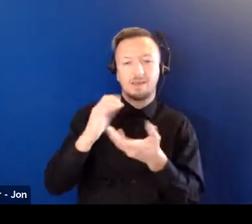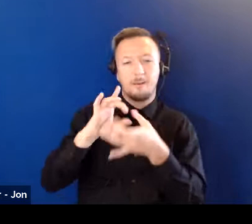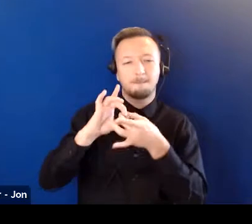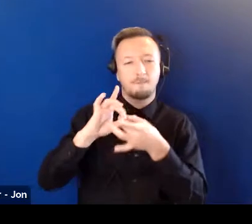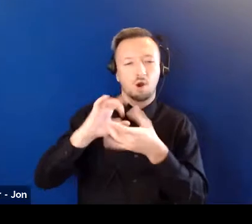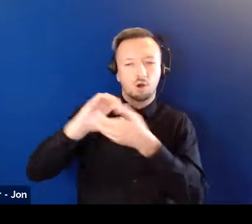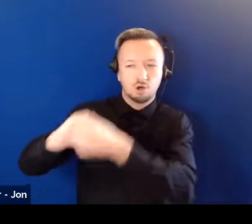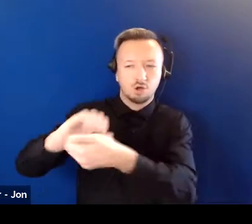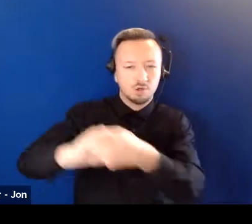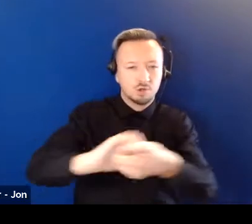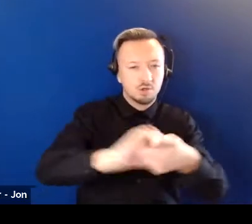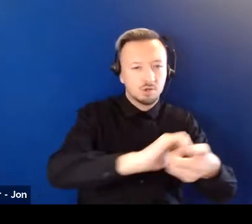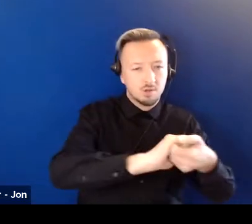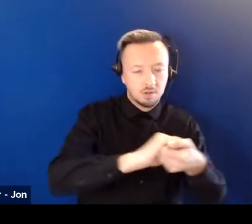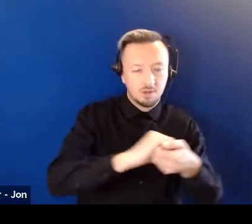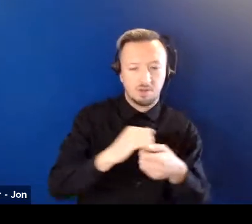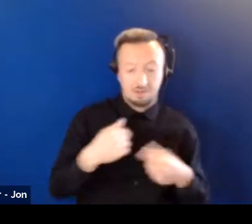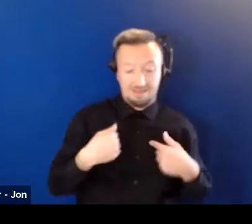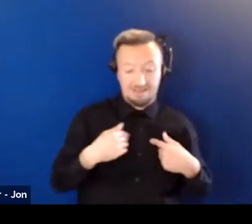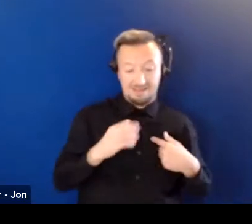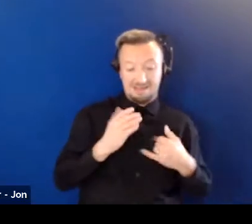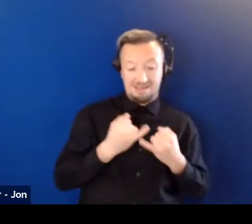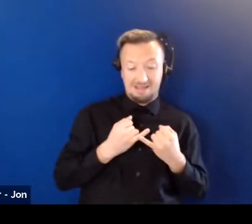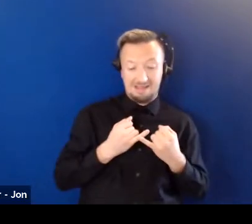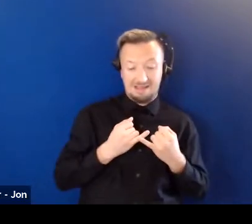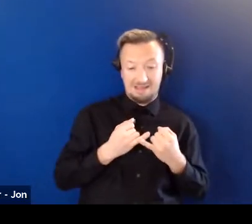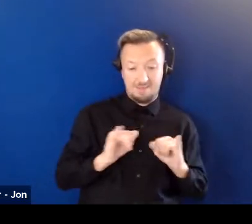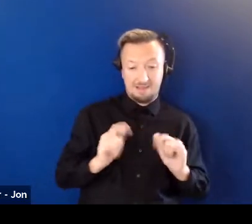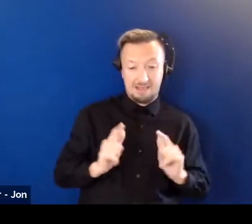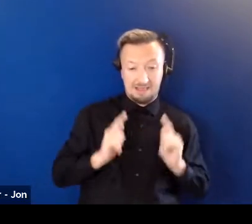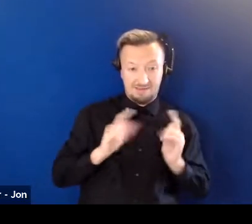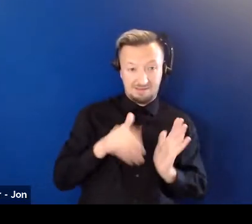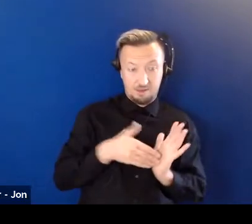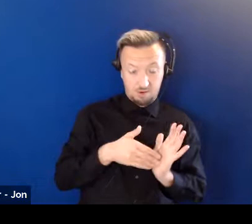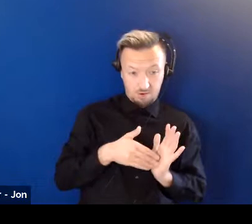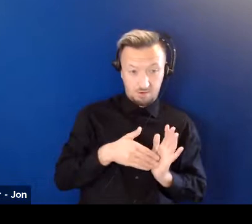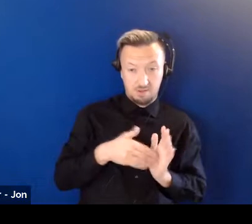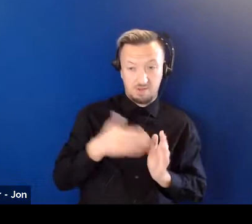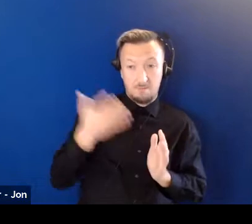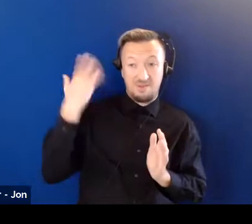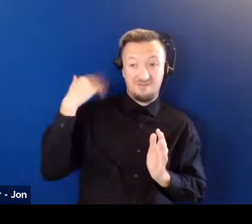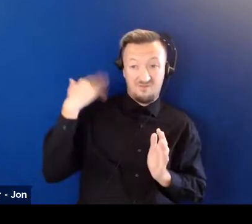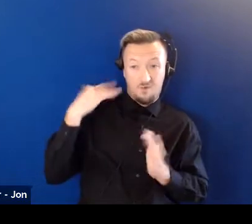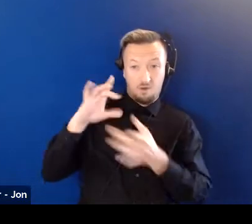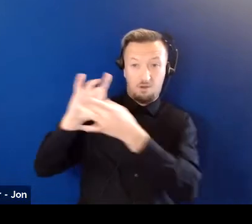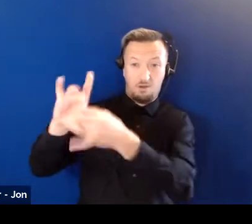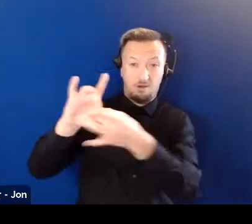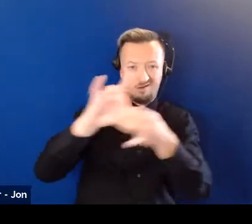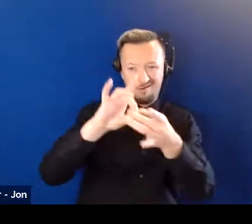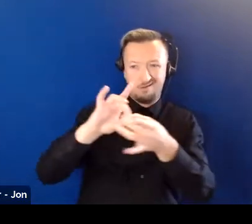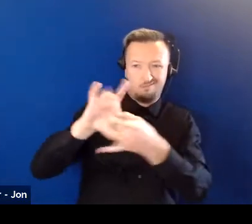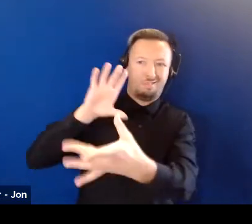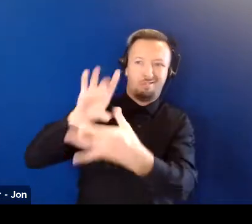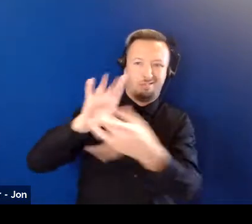an independent living center were neglected, to say the least, or broken. And so the team thought that this was a great